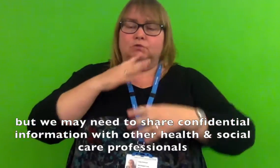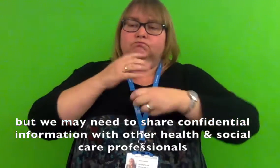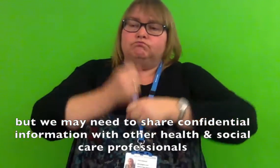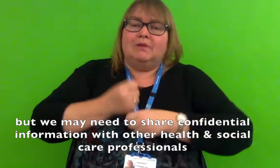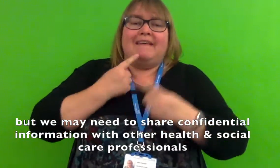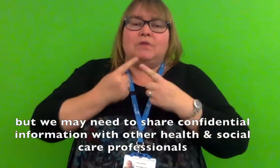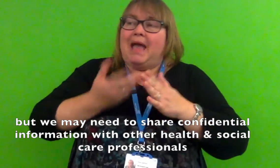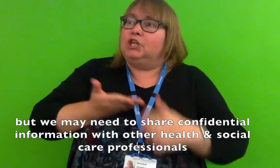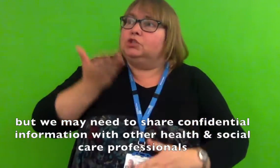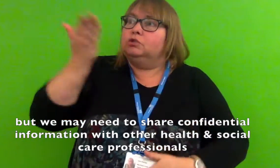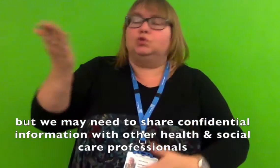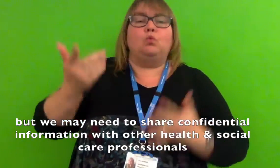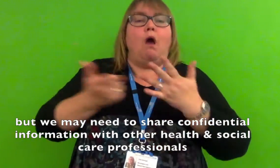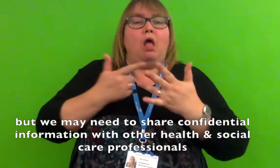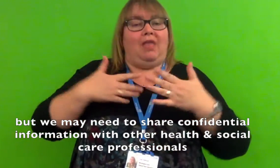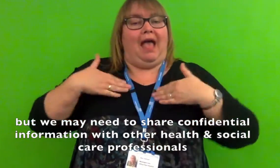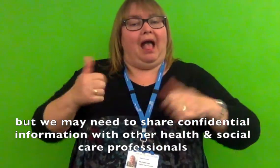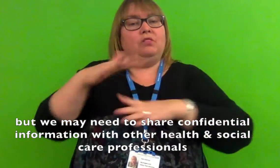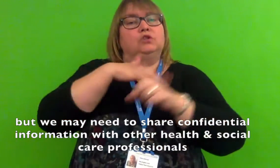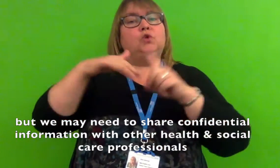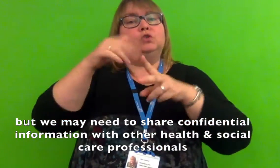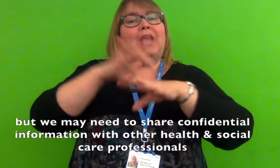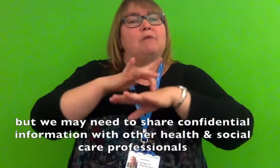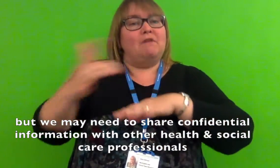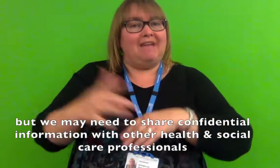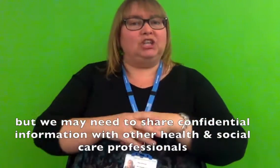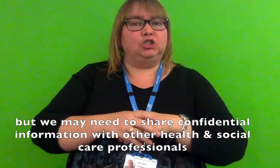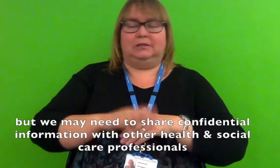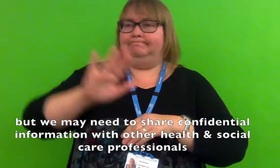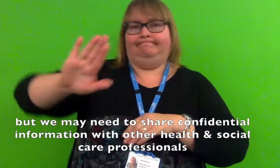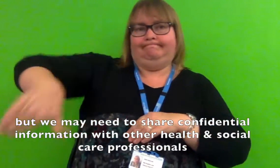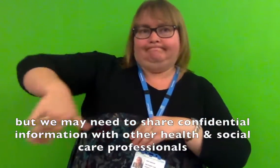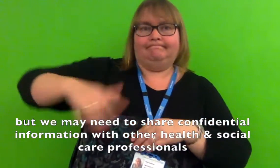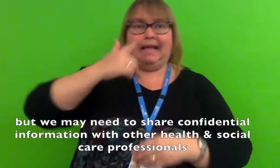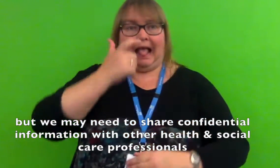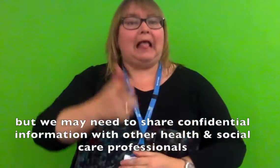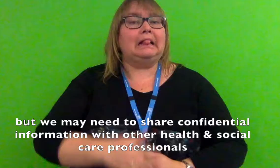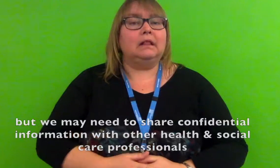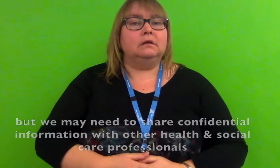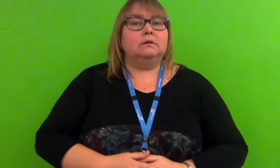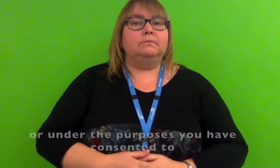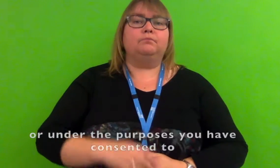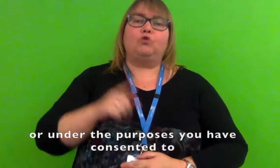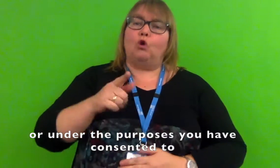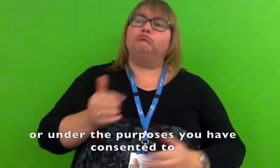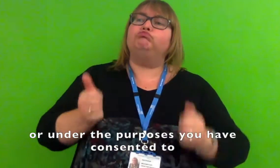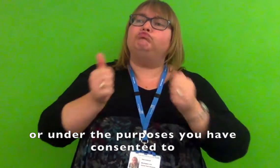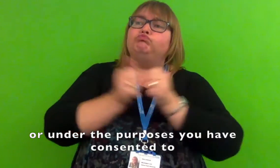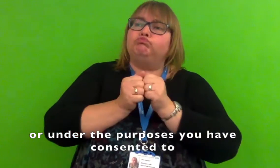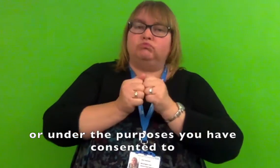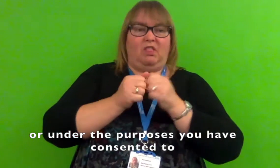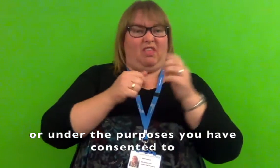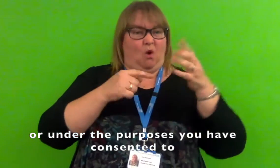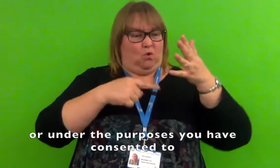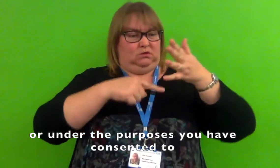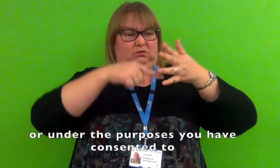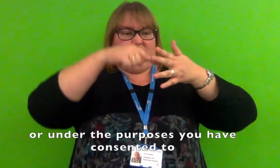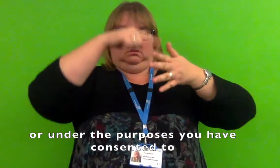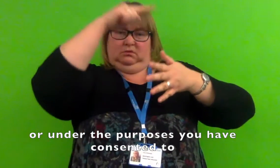please let us know. But we may need to share confidential information with other health and social care professionals under the purposes you